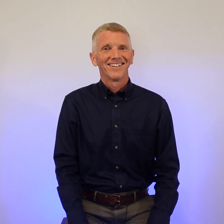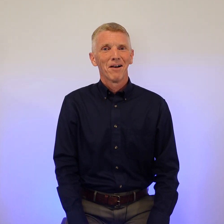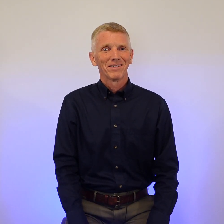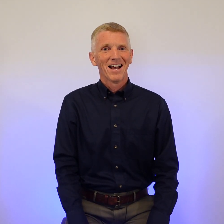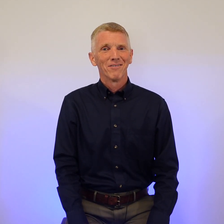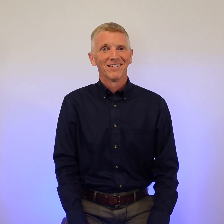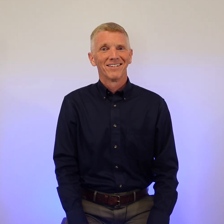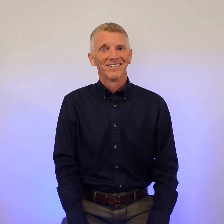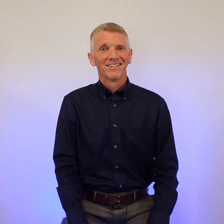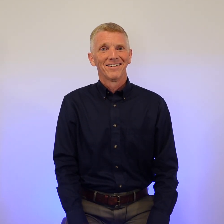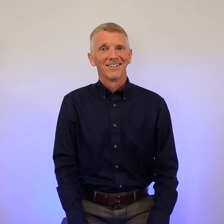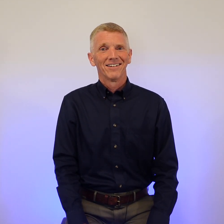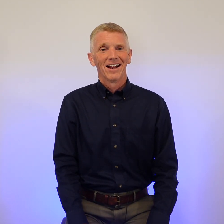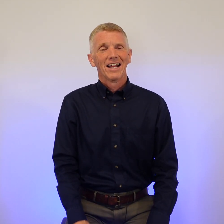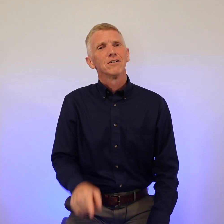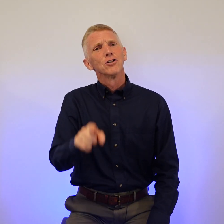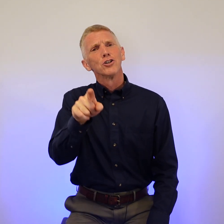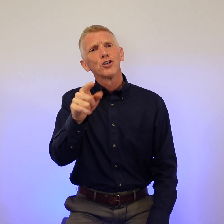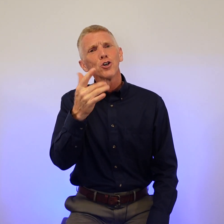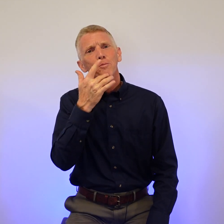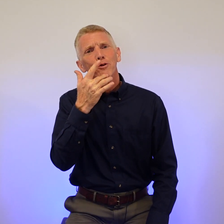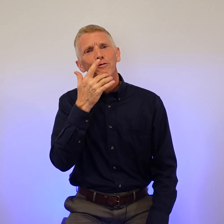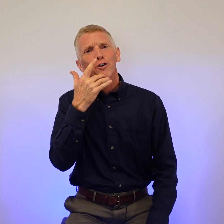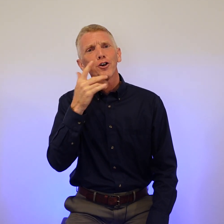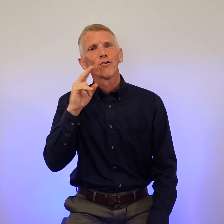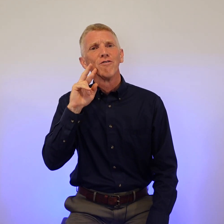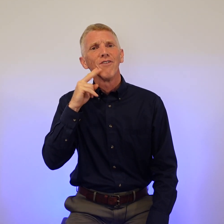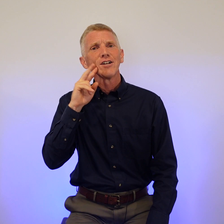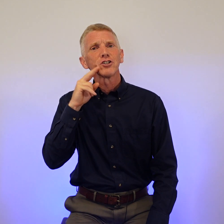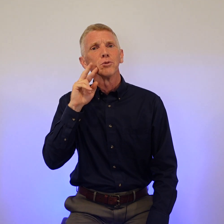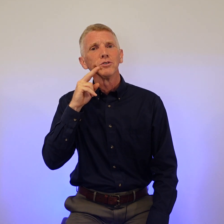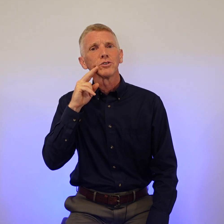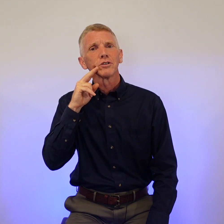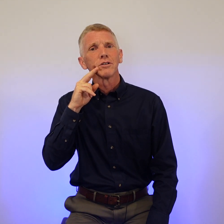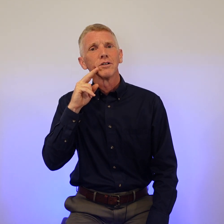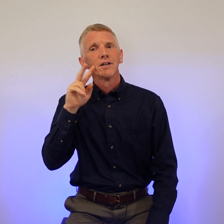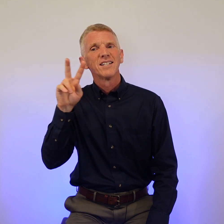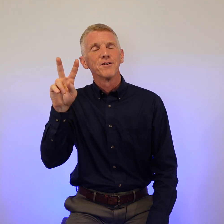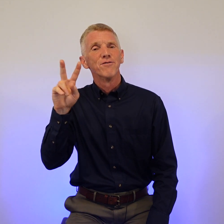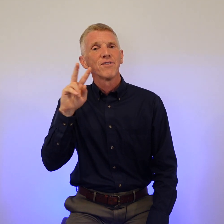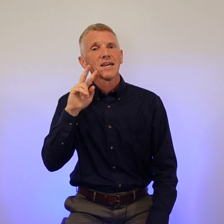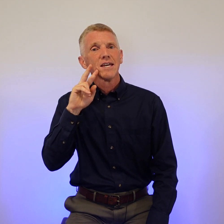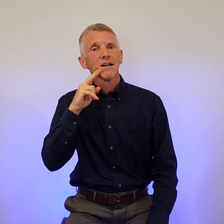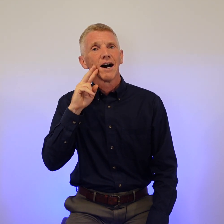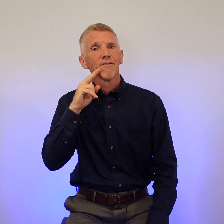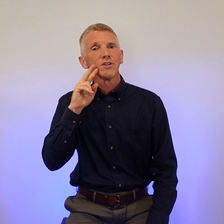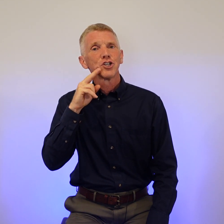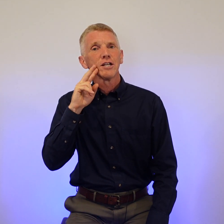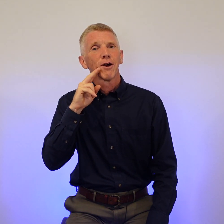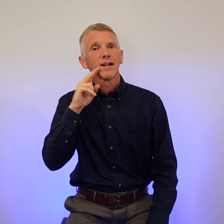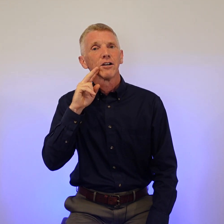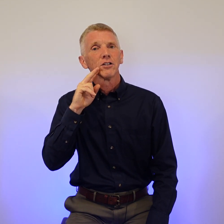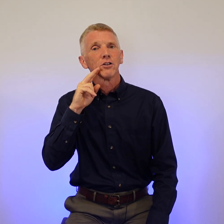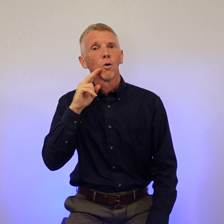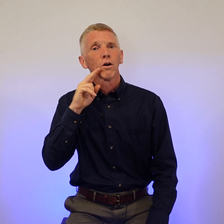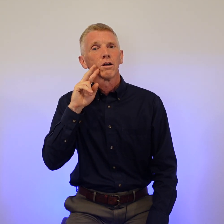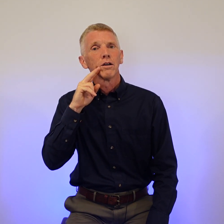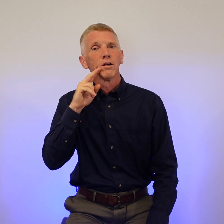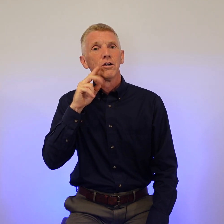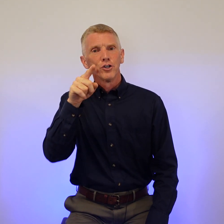How about that one? All right. Do you prefer your vegetables, it's a V off the cheek right here, a little lower. Do you